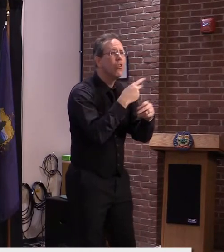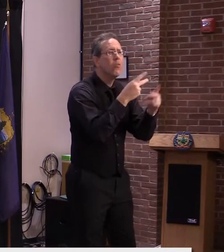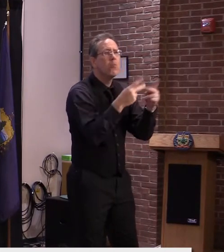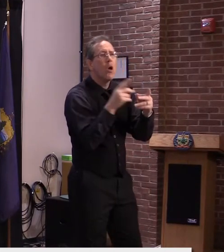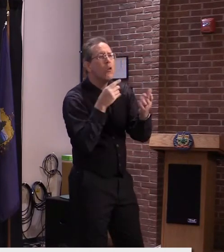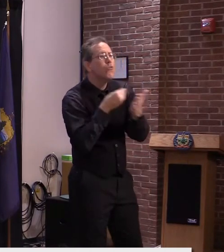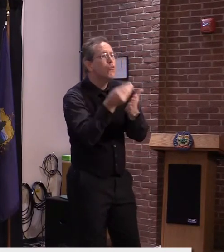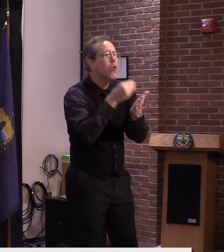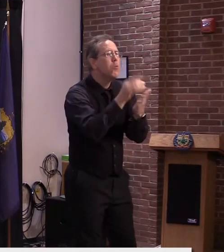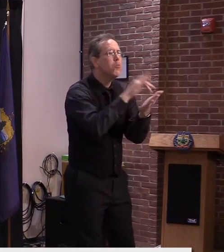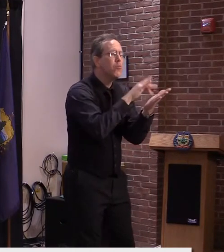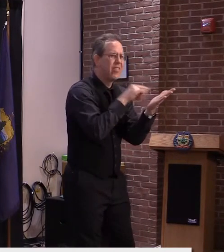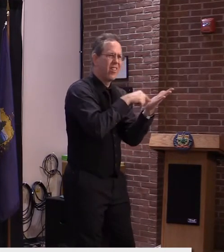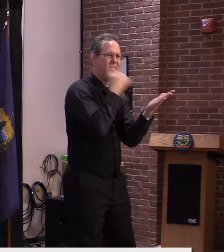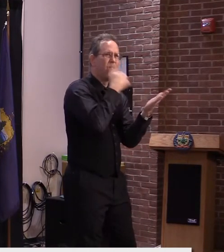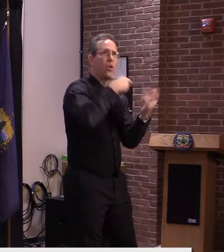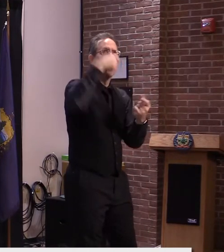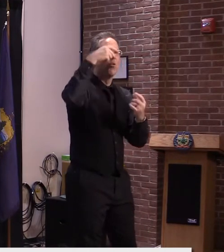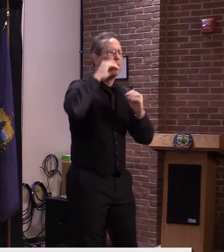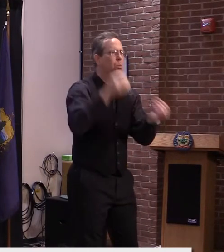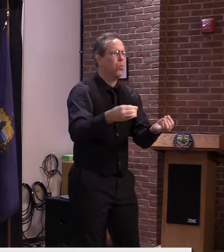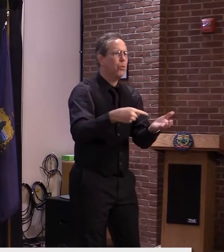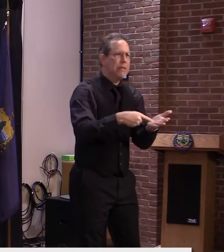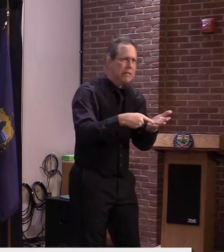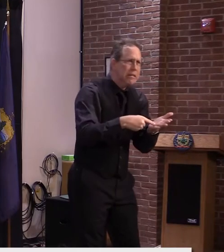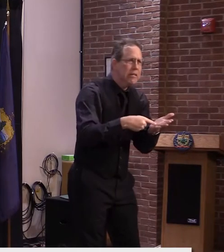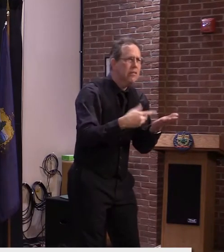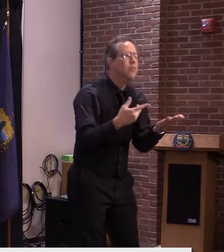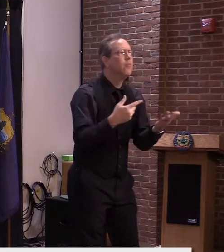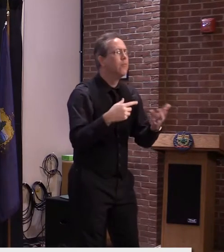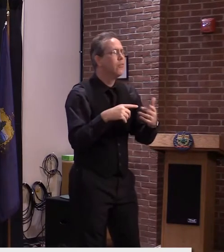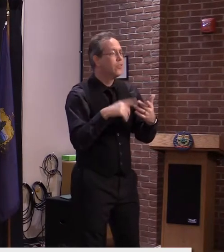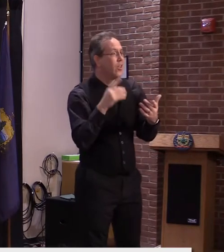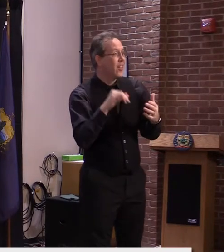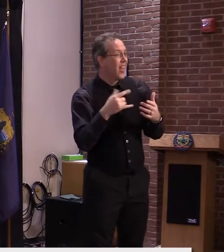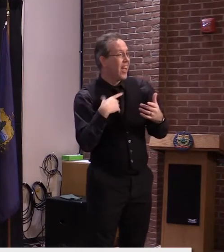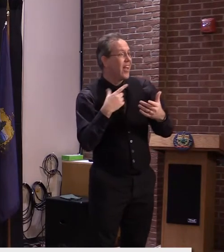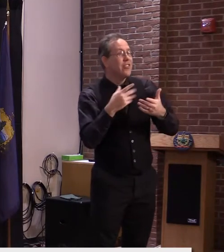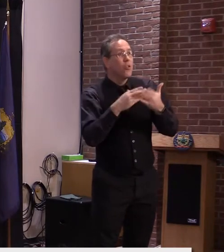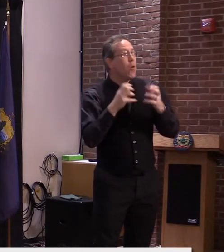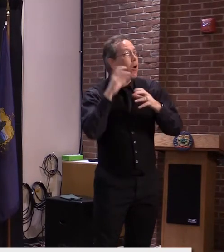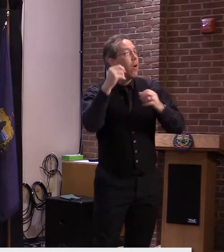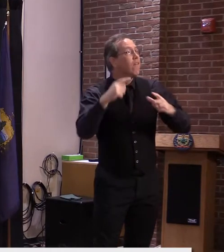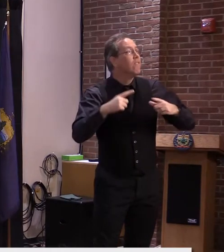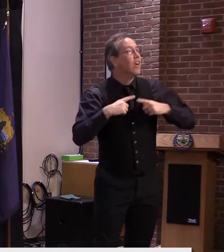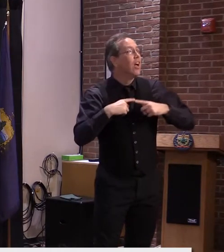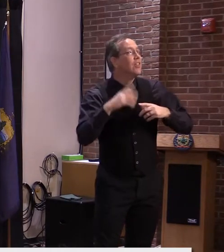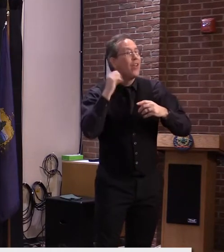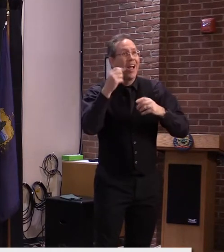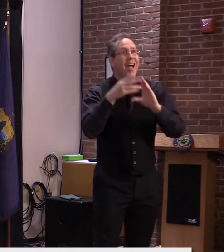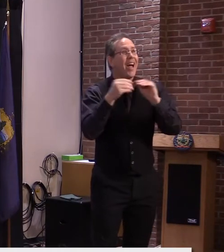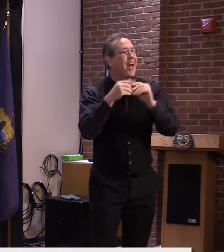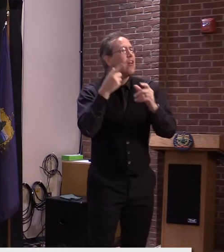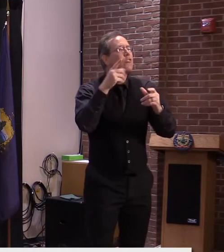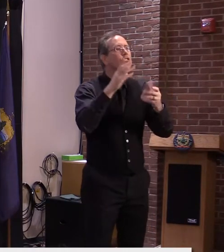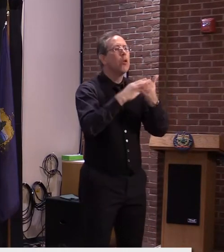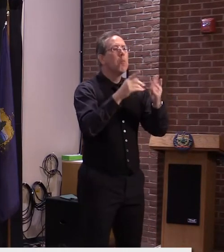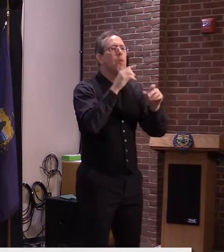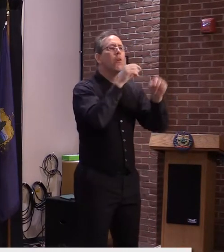friends. Think texts, think pictures. 100% of people polled between 18 to 29 have a cell